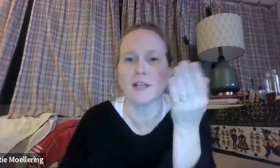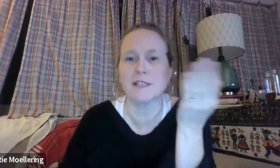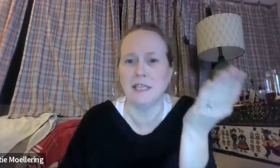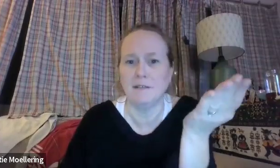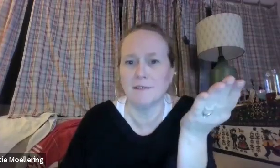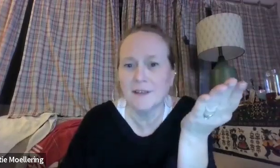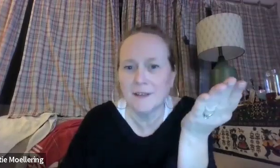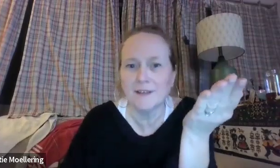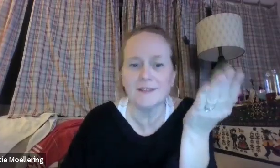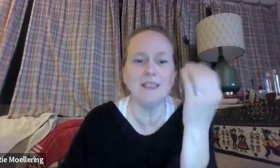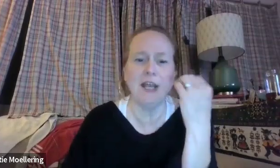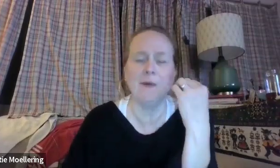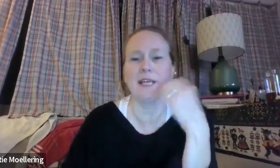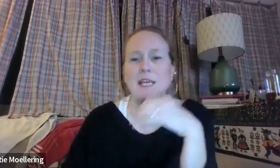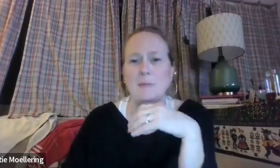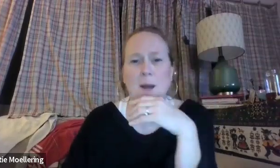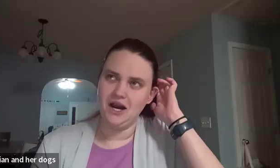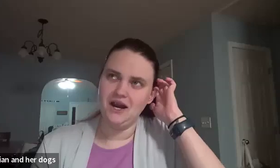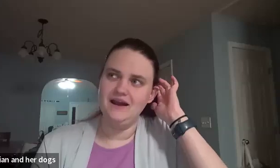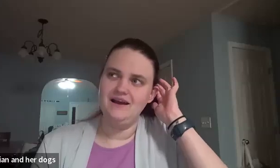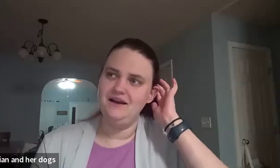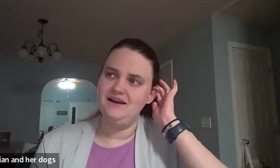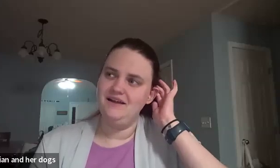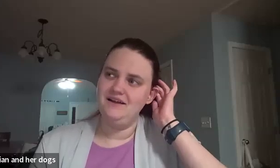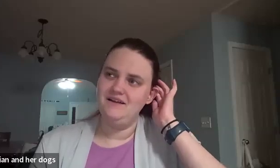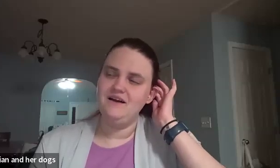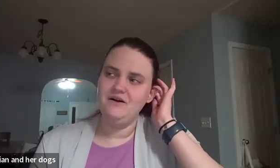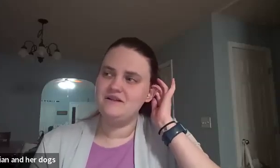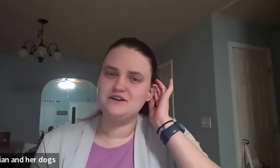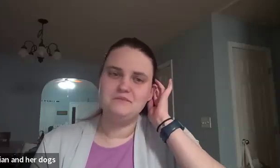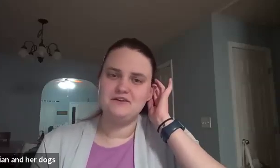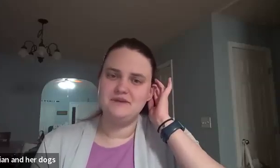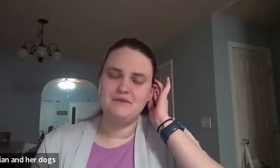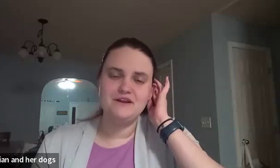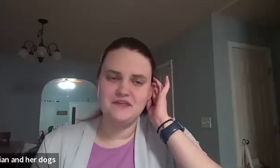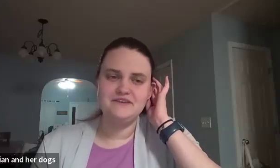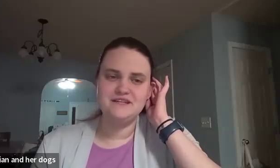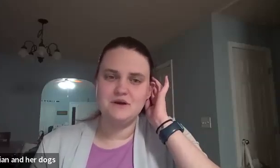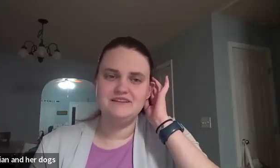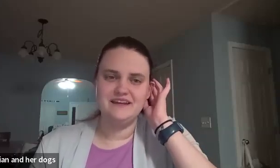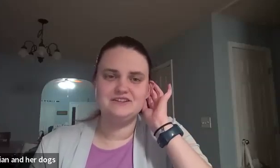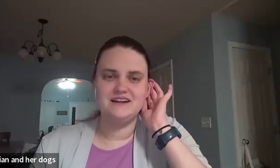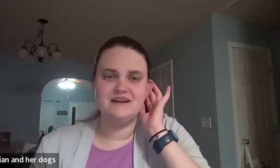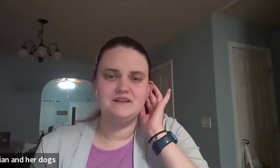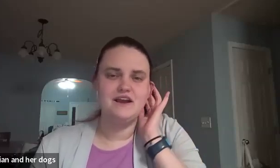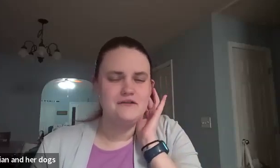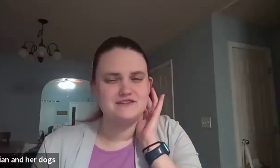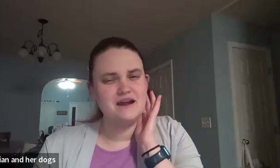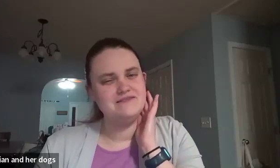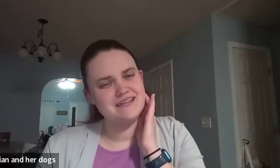trucks and I'm trying and that to came up, but I remember. don't remember what the other Oh, that's gonna bother me. I'm gonna think of these probably later tonight and be like, oh, Yeah. that's right.